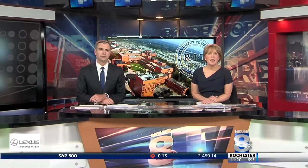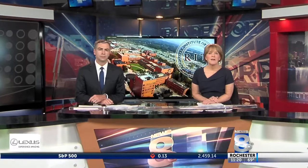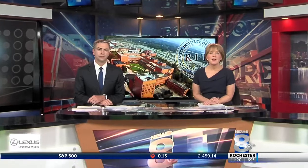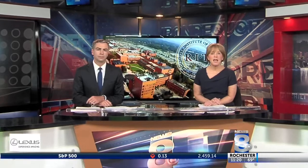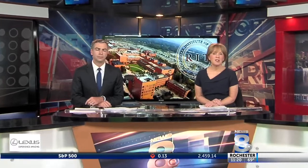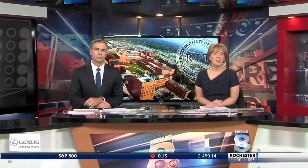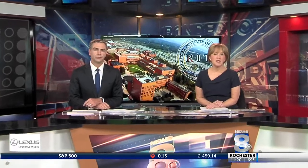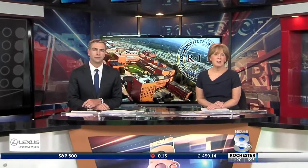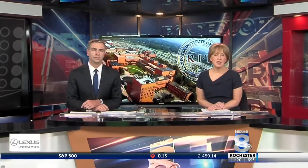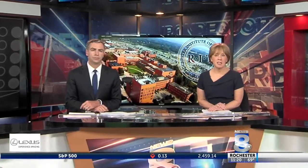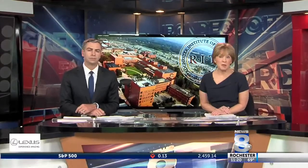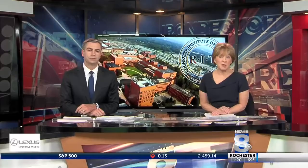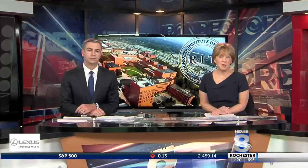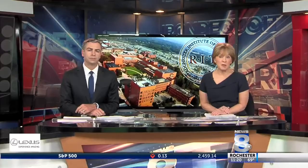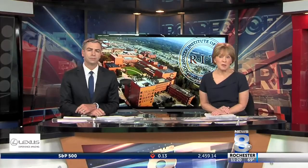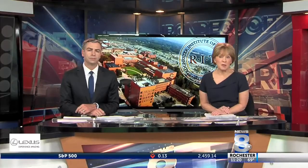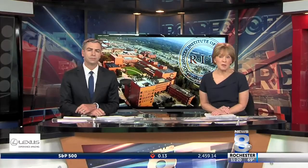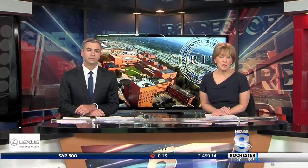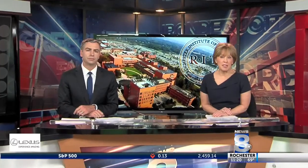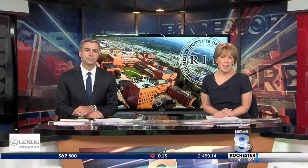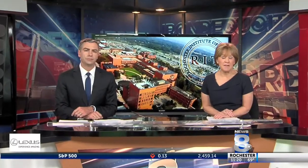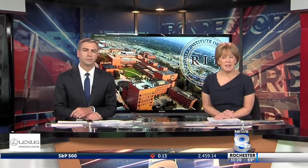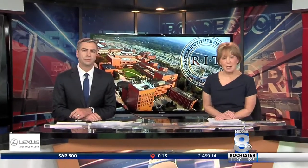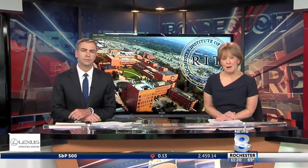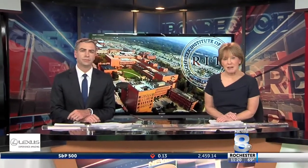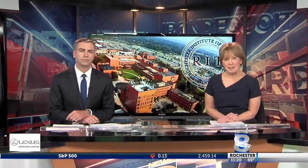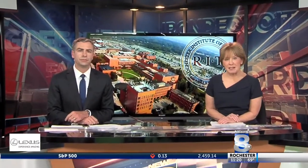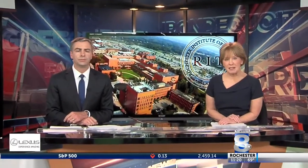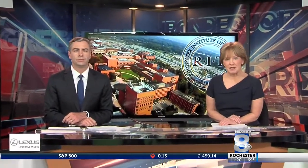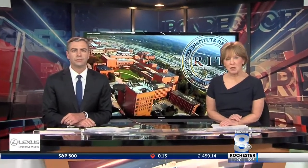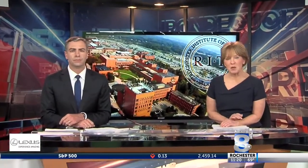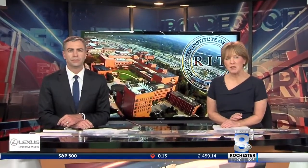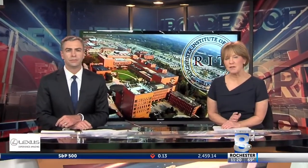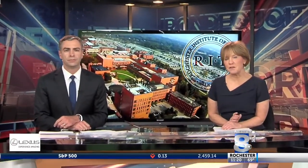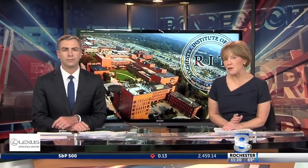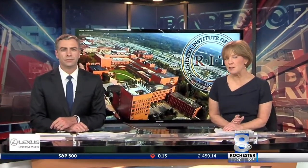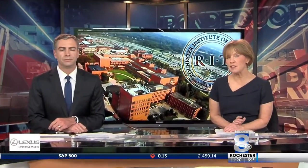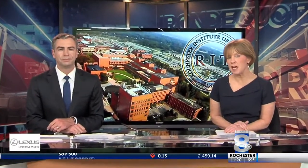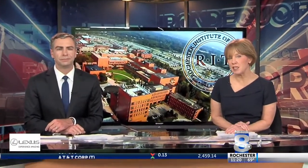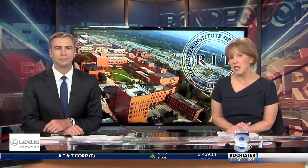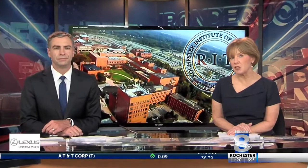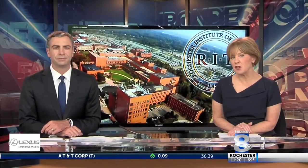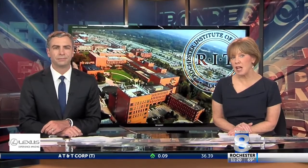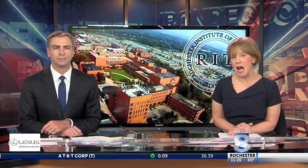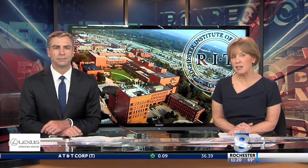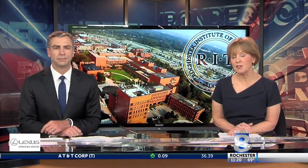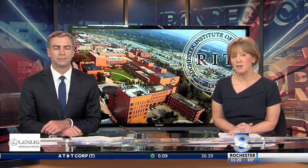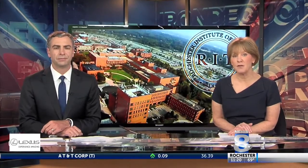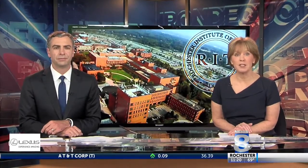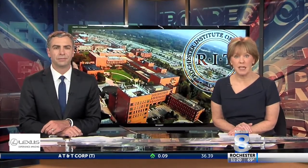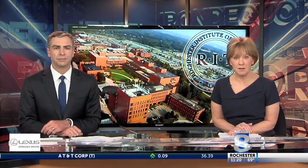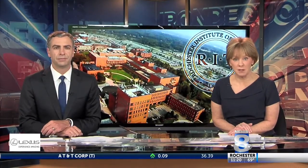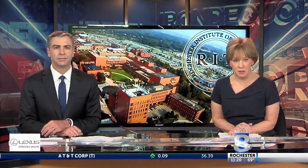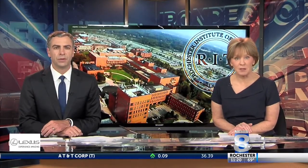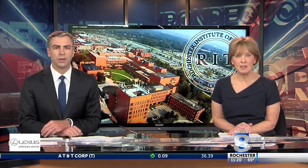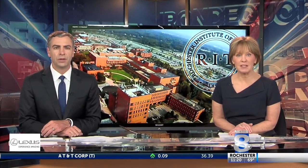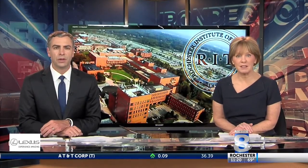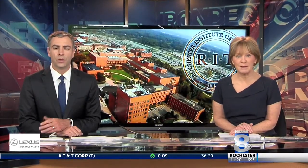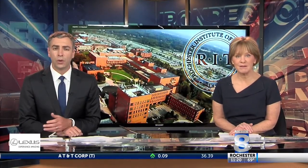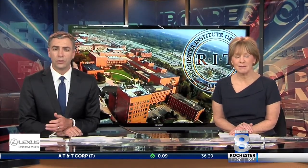The National Technical Institute for the Deaf at RIT is the world's first technological college for deaf students. Their goal